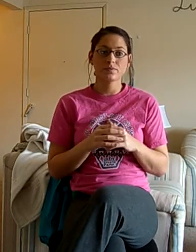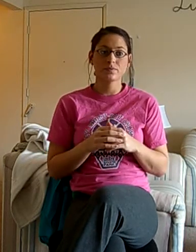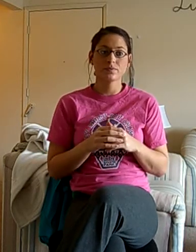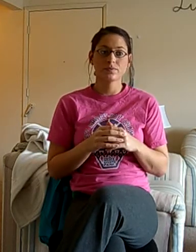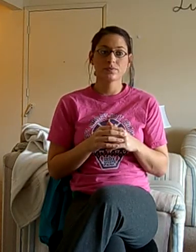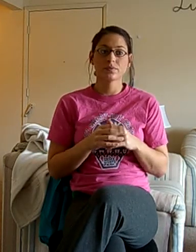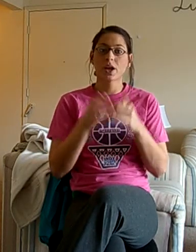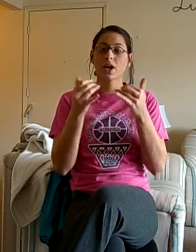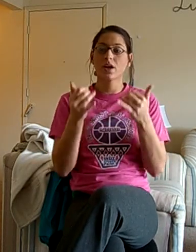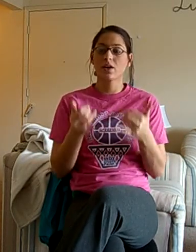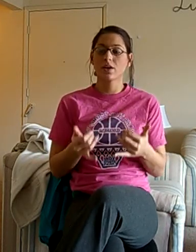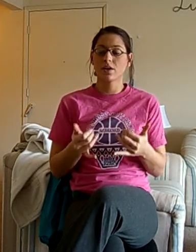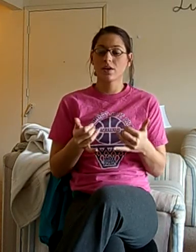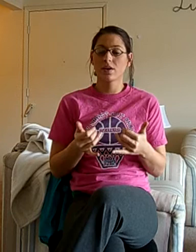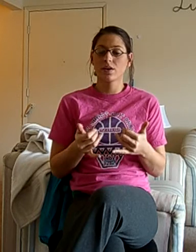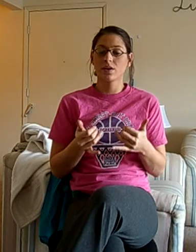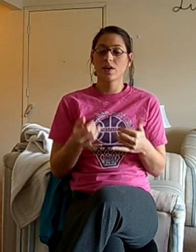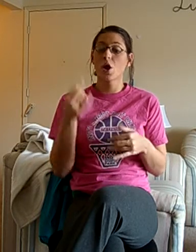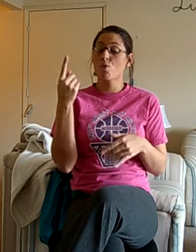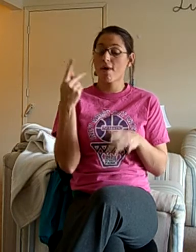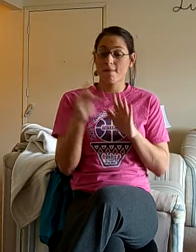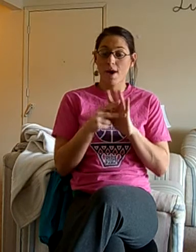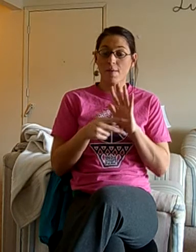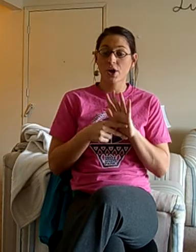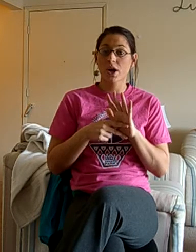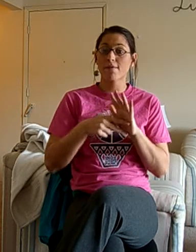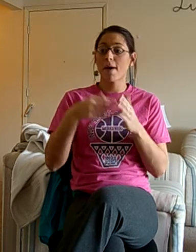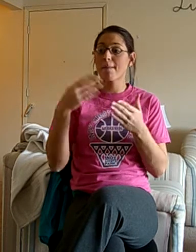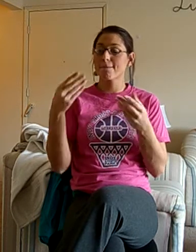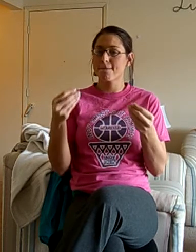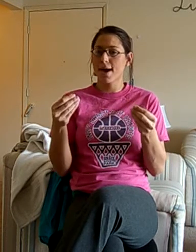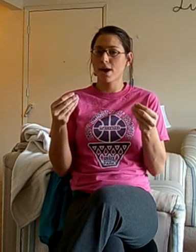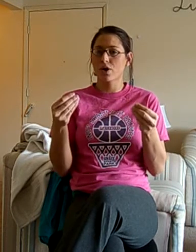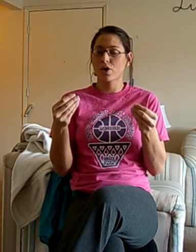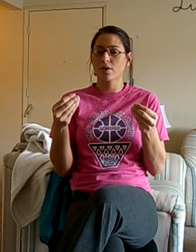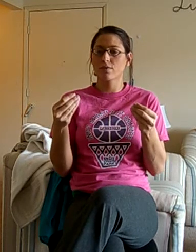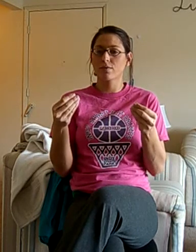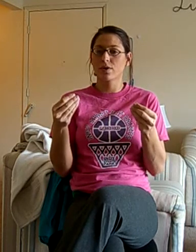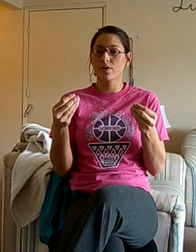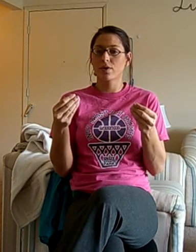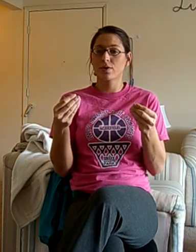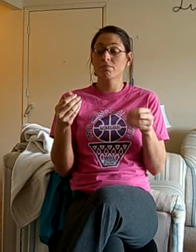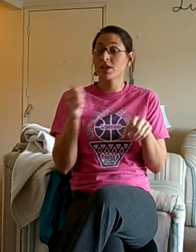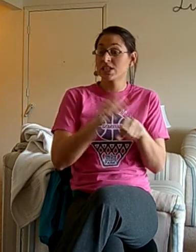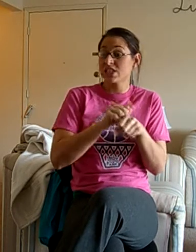Now, one property of matter is whether or not it's a solid, liquid, or gas.